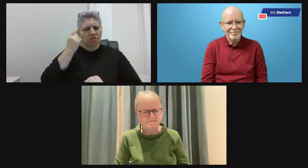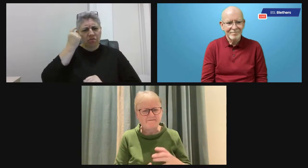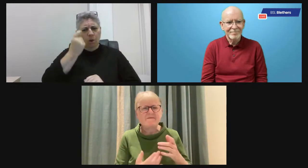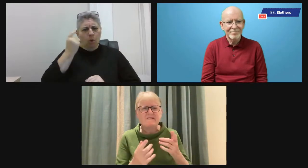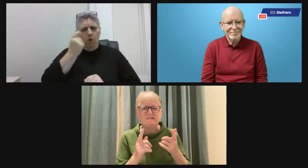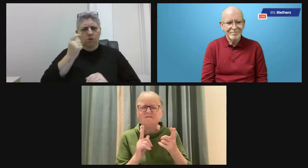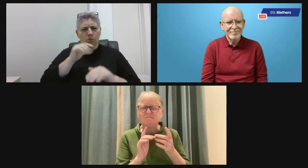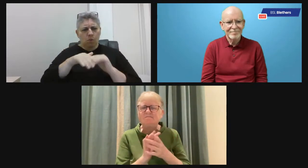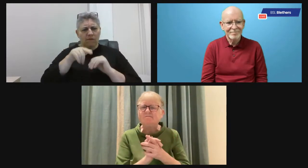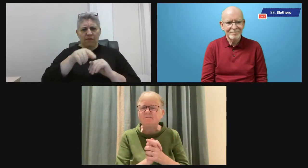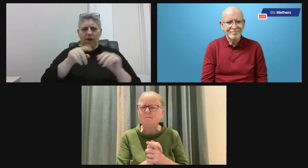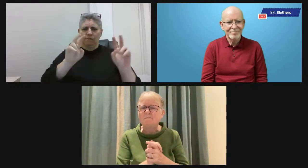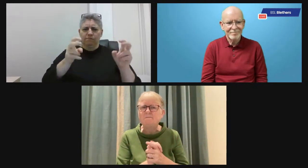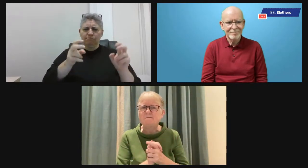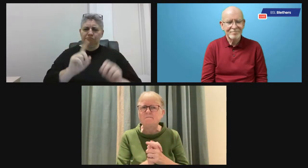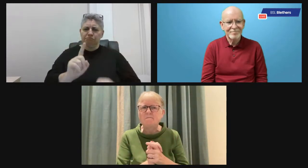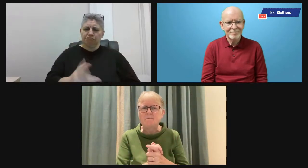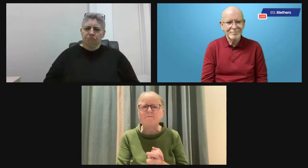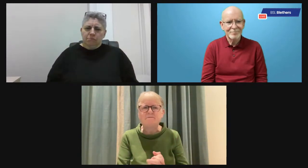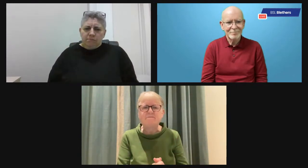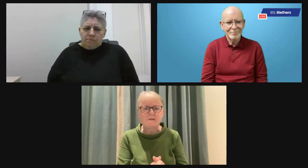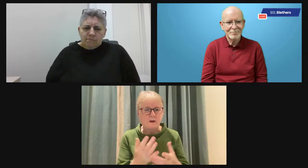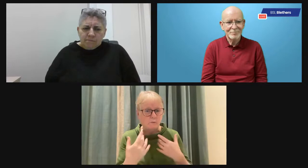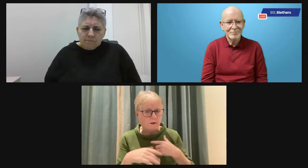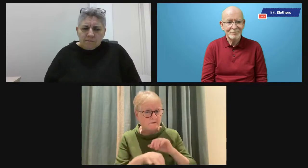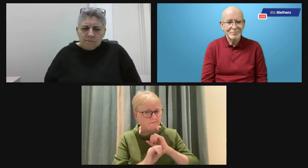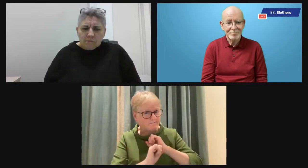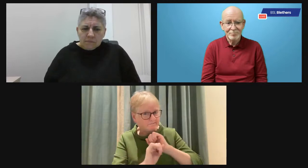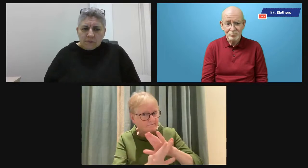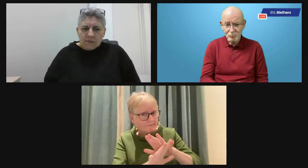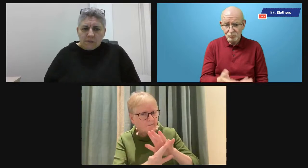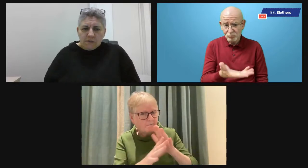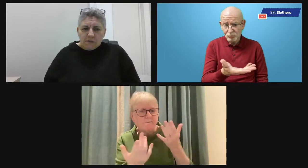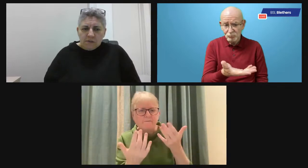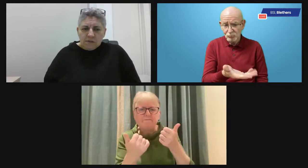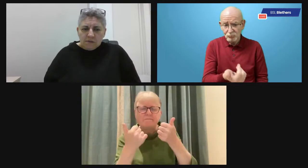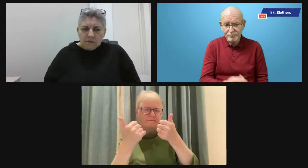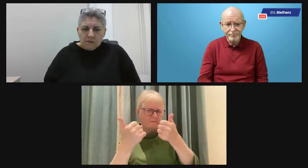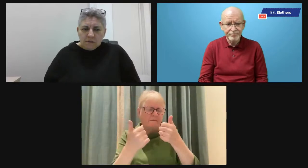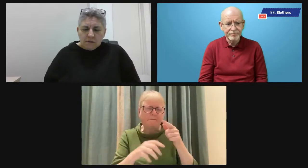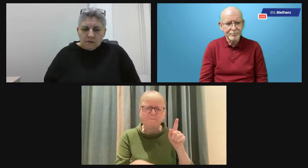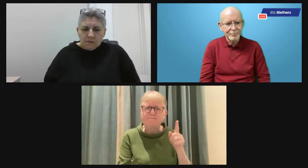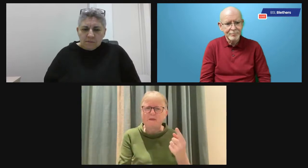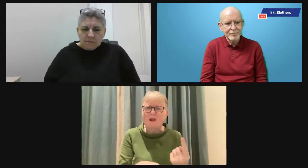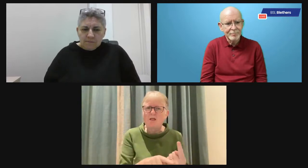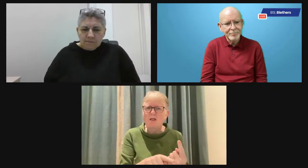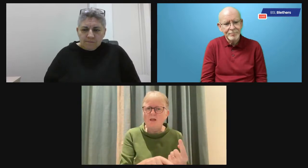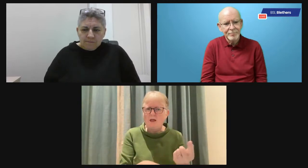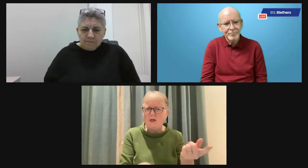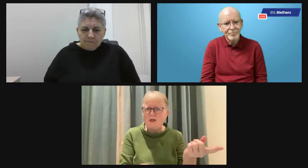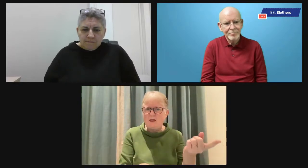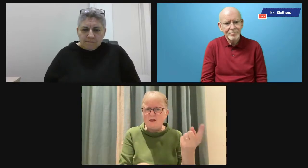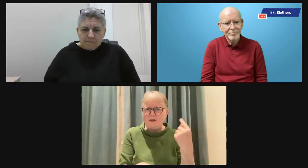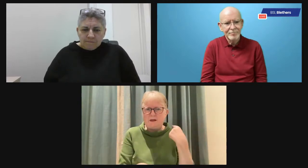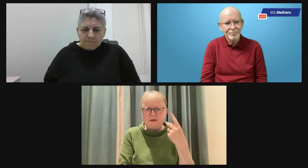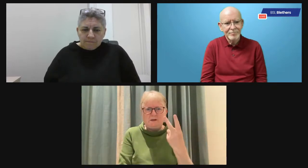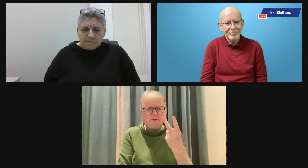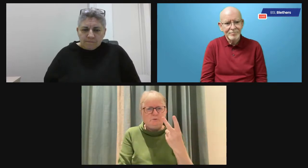a teacher. Can I ask what your thoughts are in these terms? Yes. Should I answer that, Clark? Yeah,